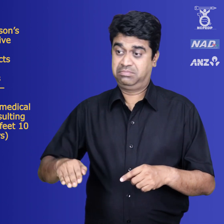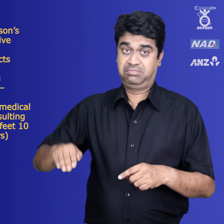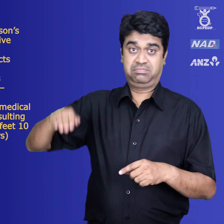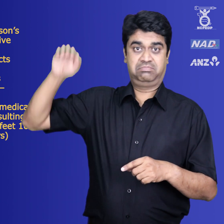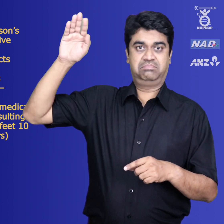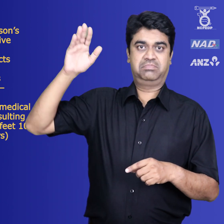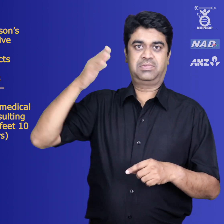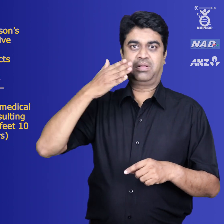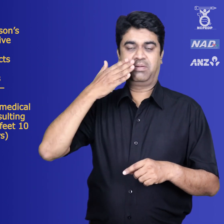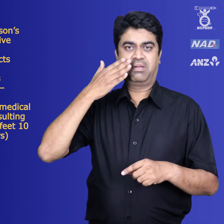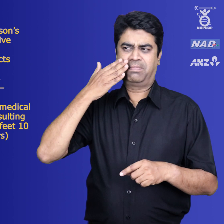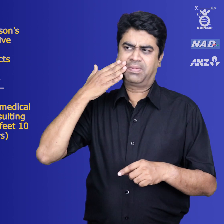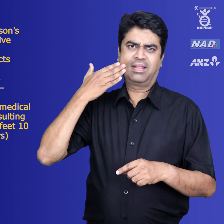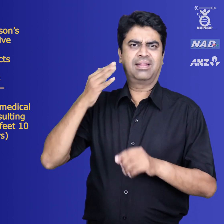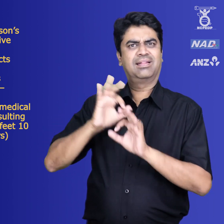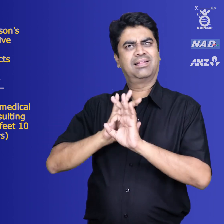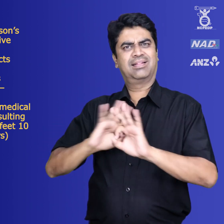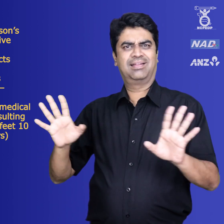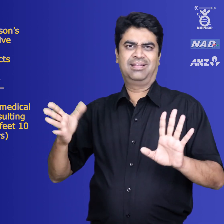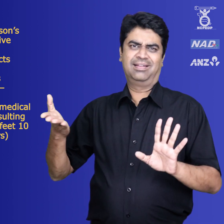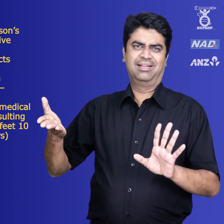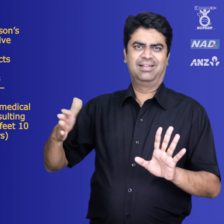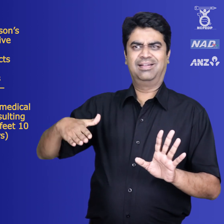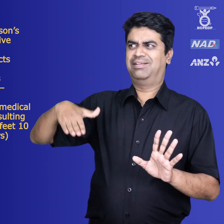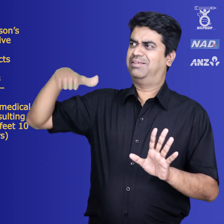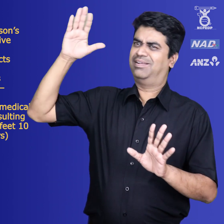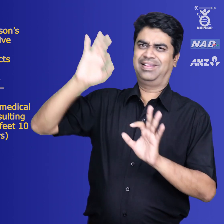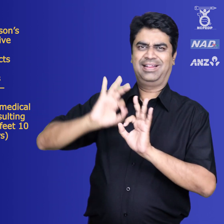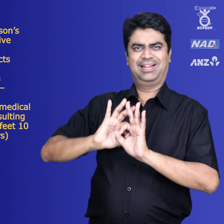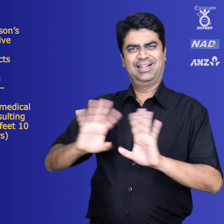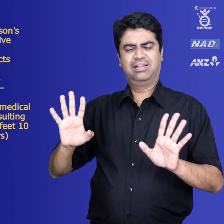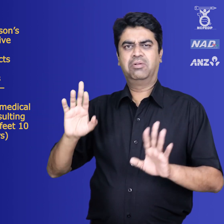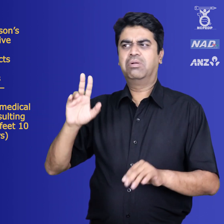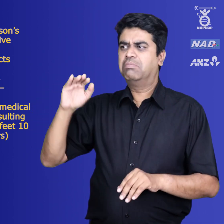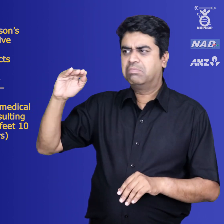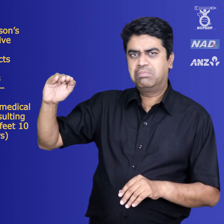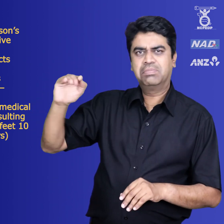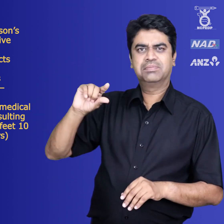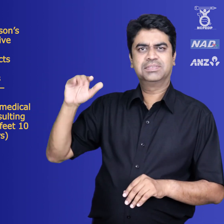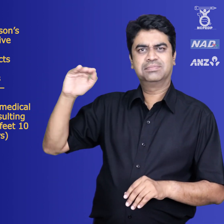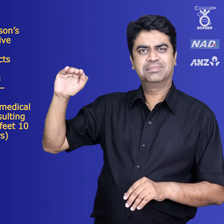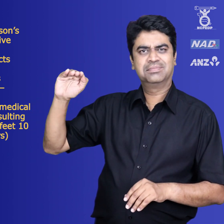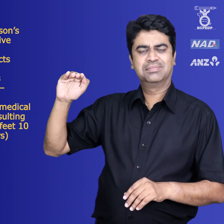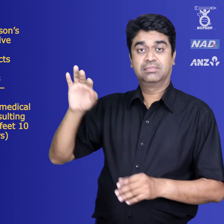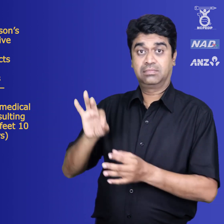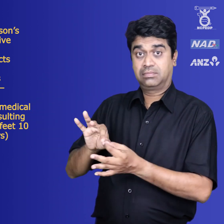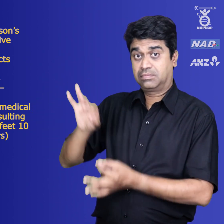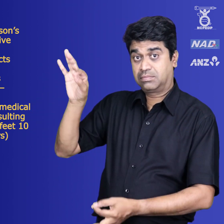of 4 feet 10 inches, 147 centimeters or